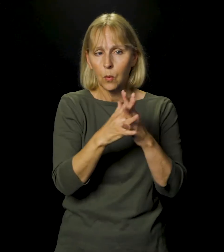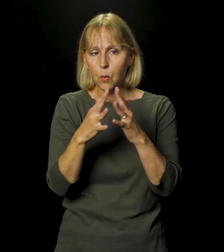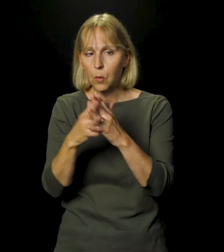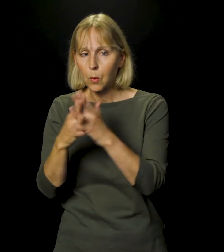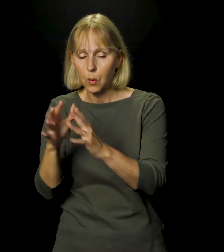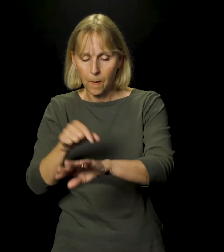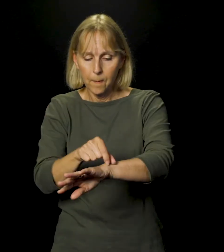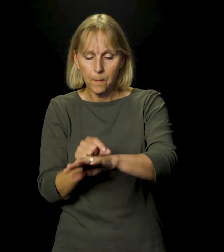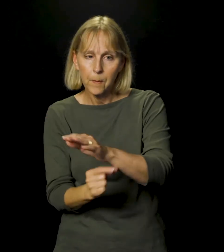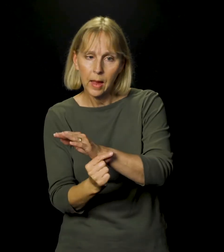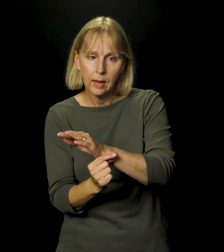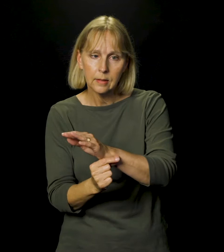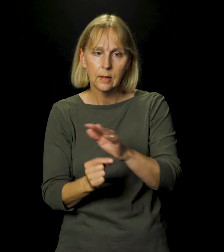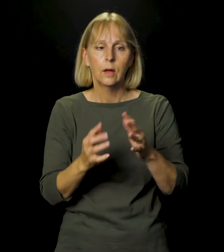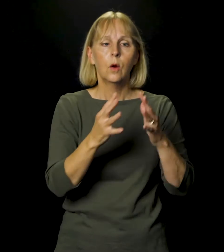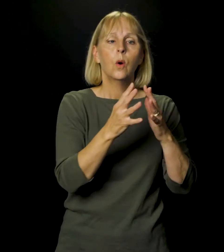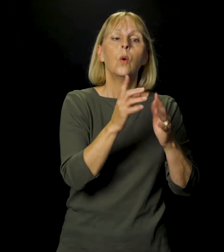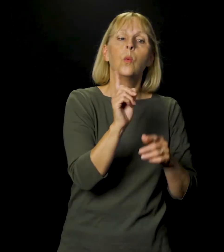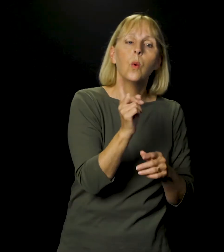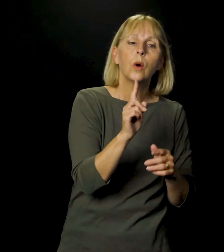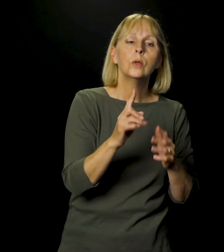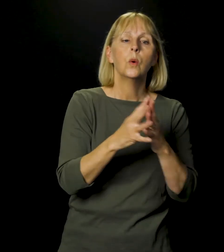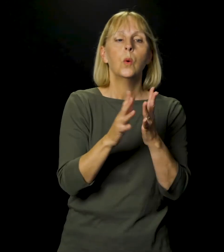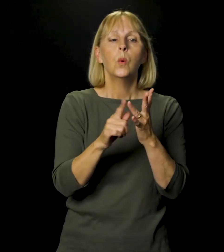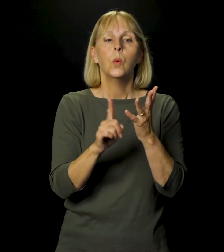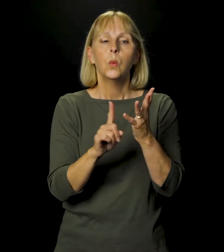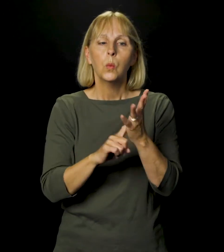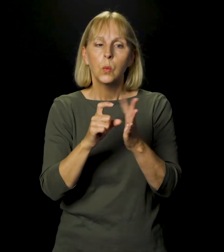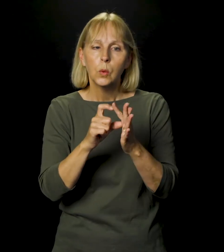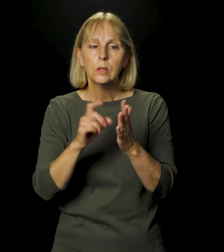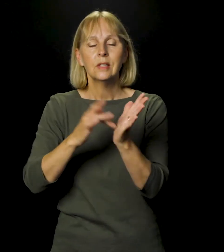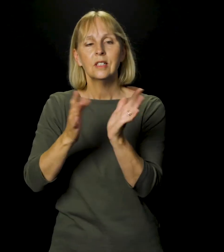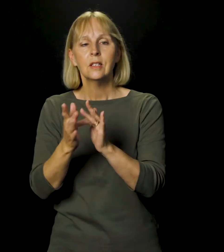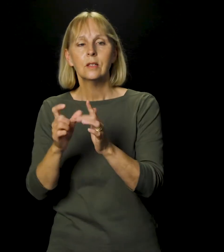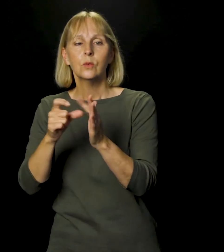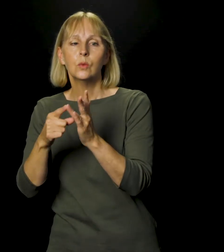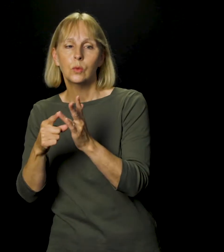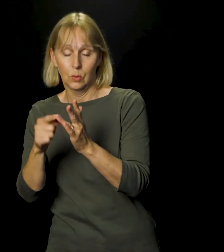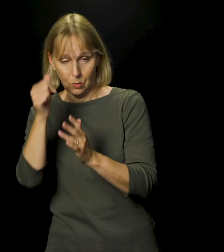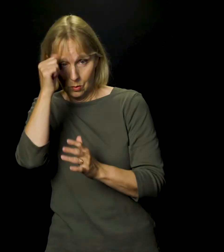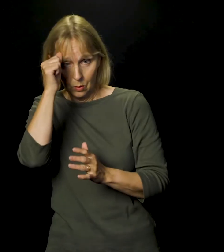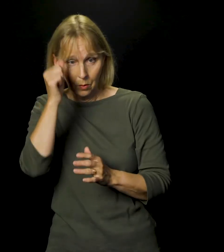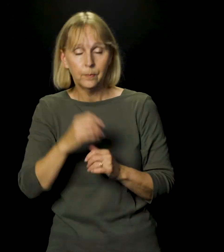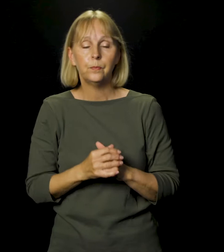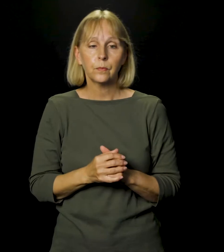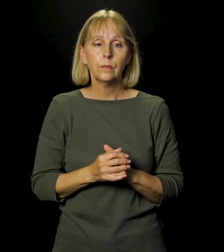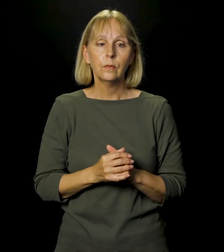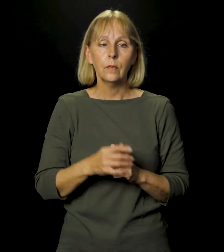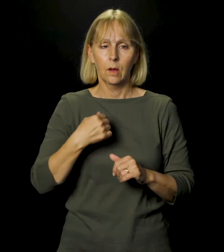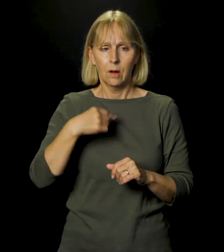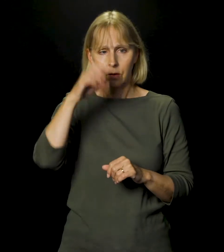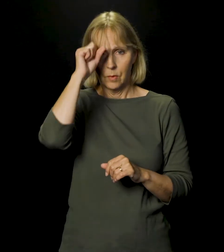them from my teenage years. That's how old I am. And there was a young adult in our church the other day. We were talking and she said,